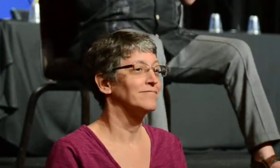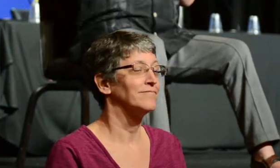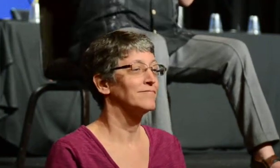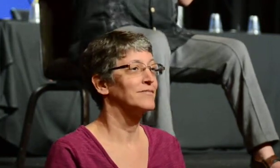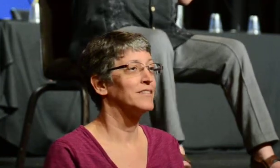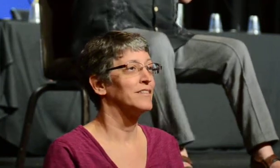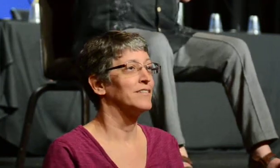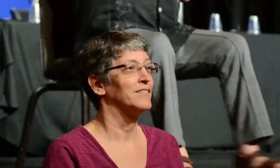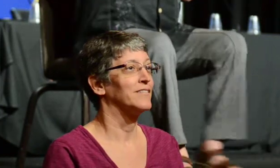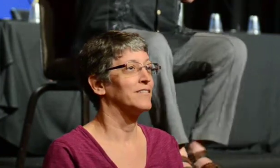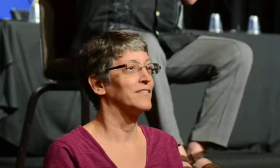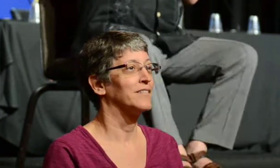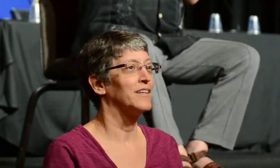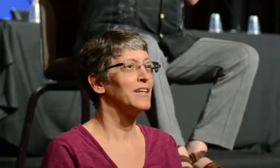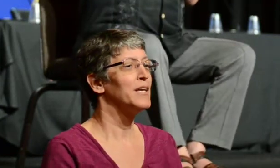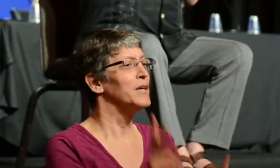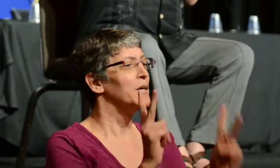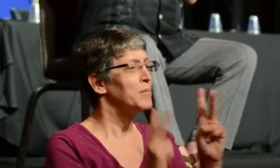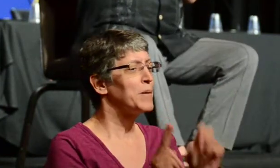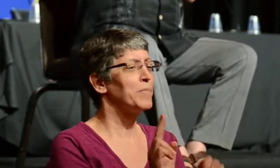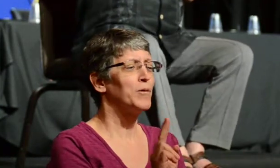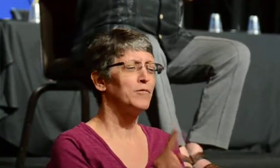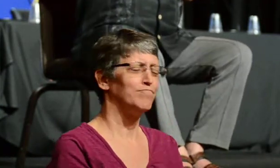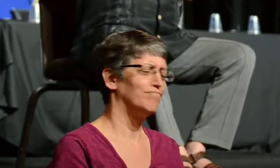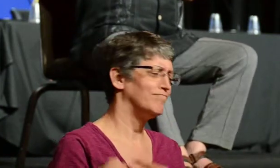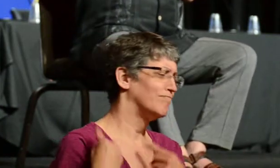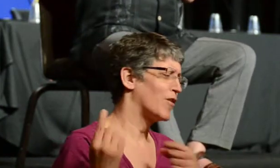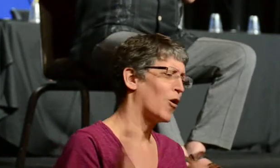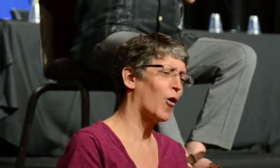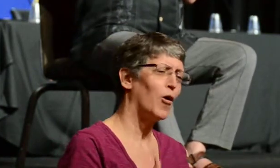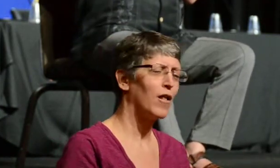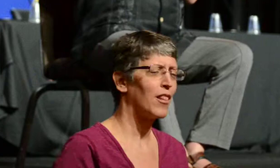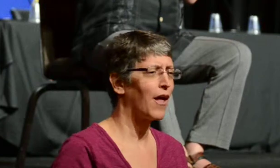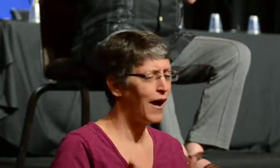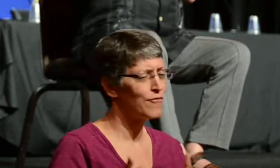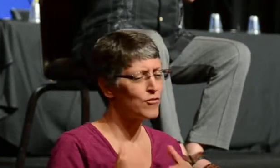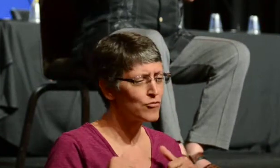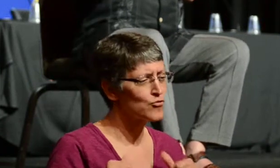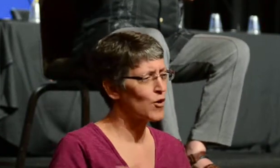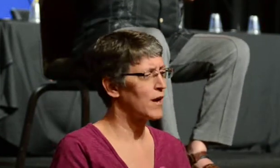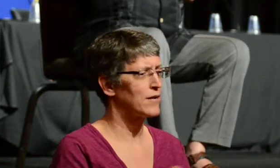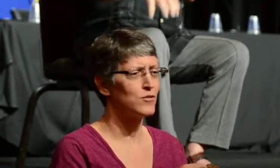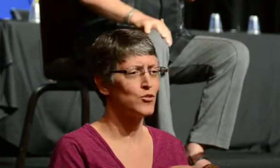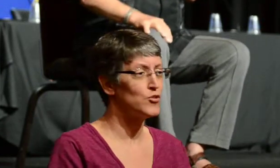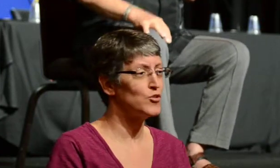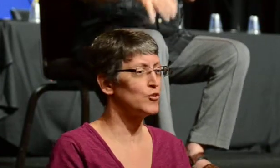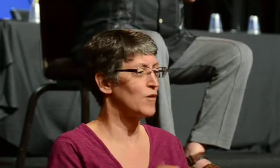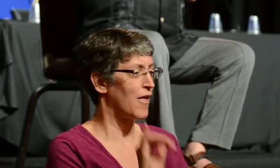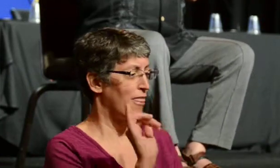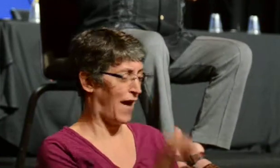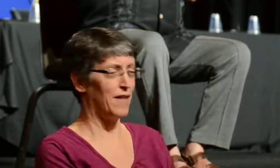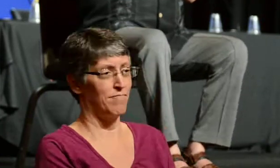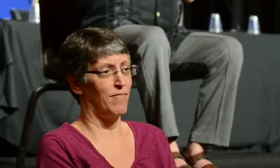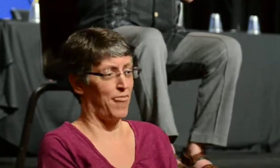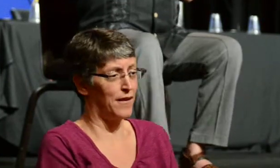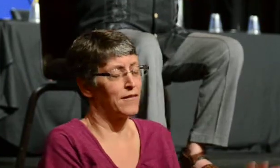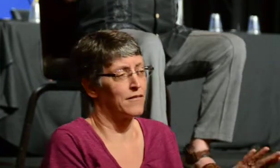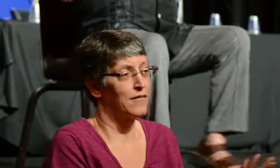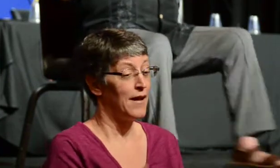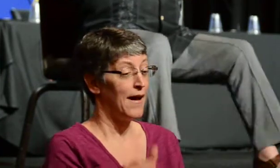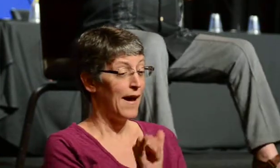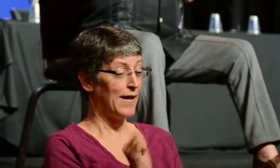But you know, people spend a lifetime trying to do just that very thing. As